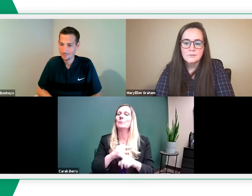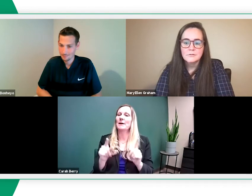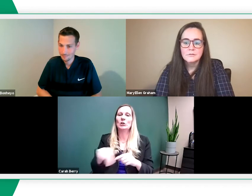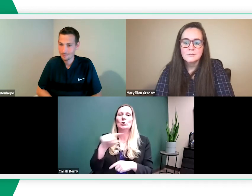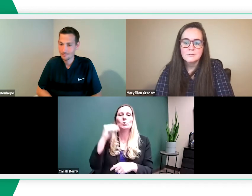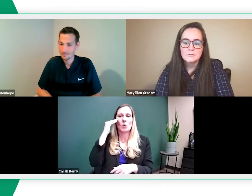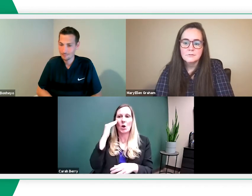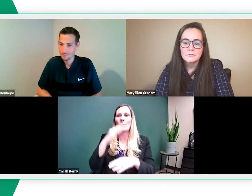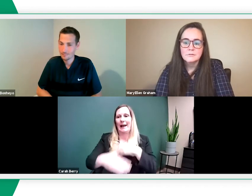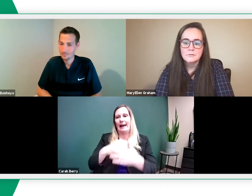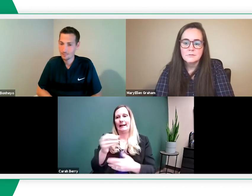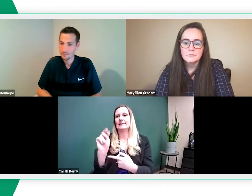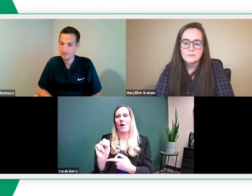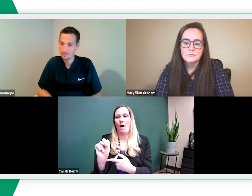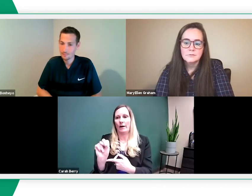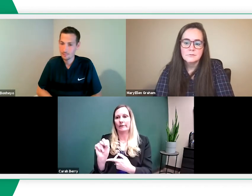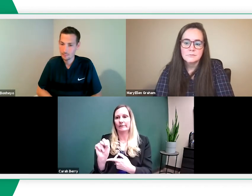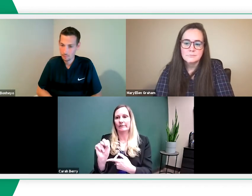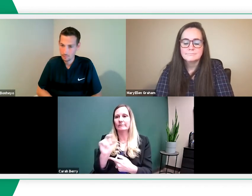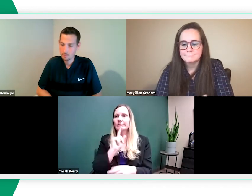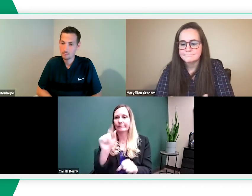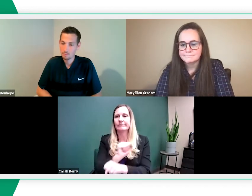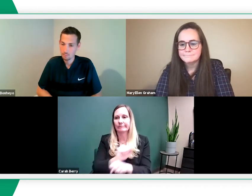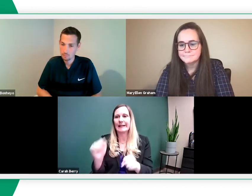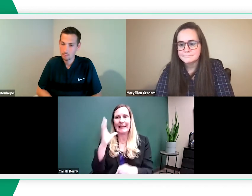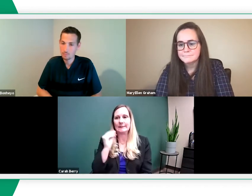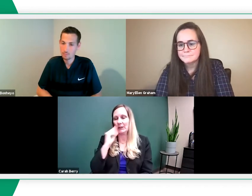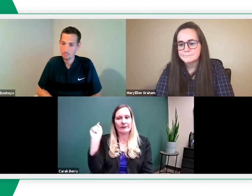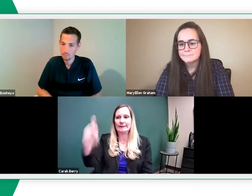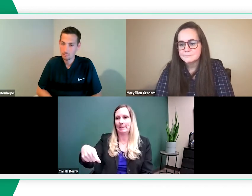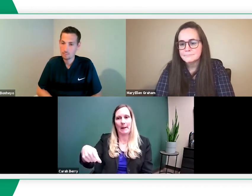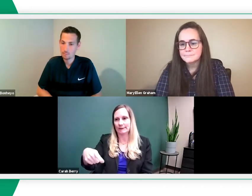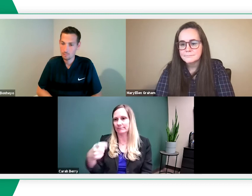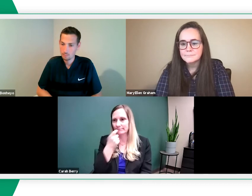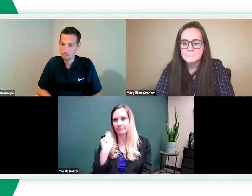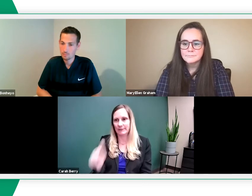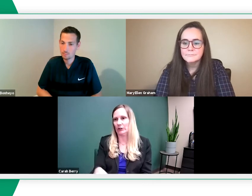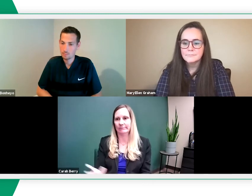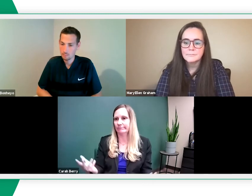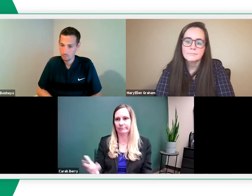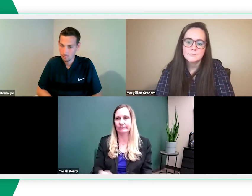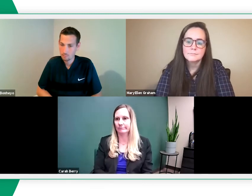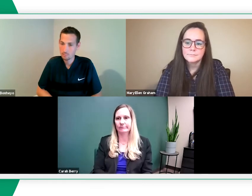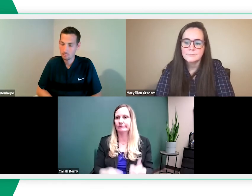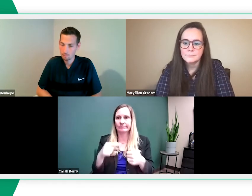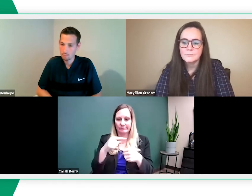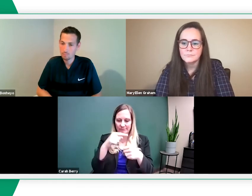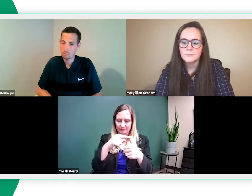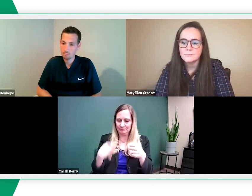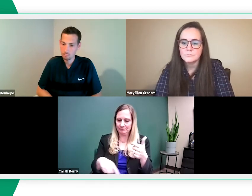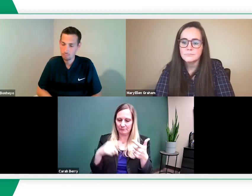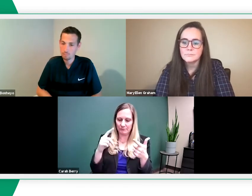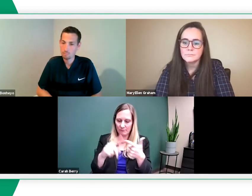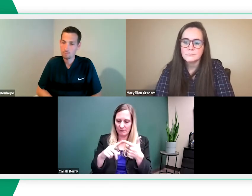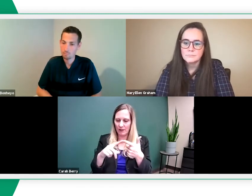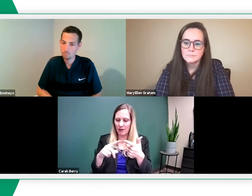intelligent group of people. Thank you for everything you do. So you know that it's all a hands-on experience. You need that hands-on